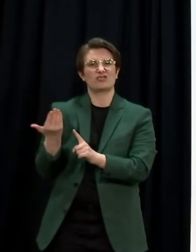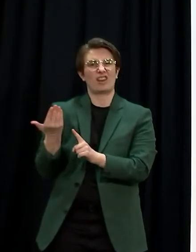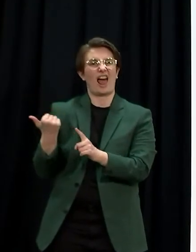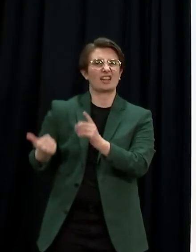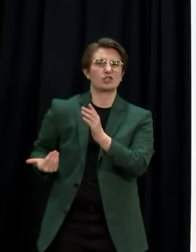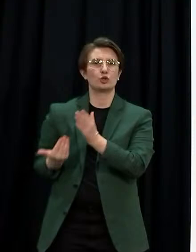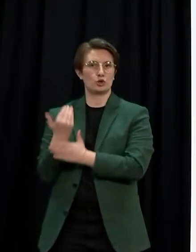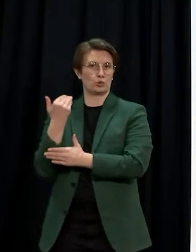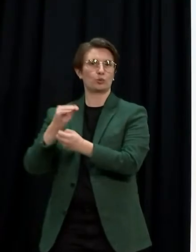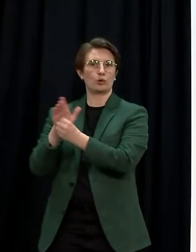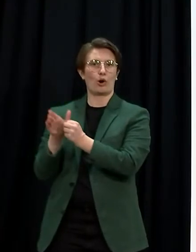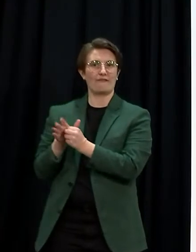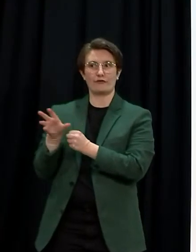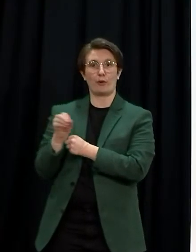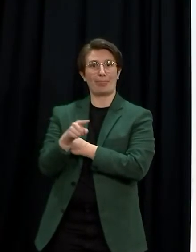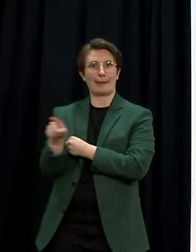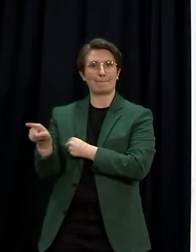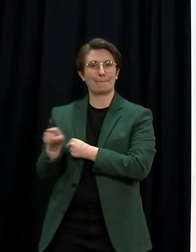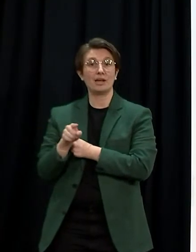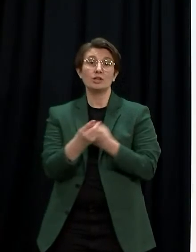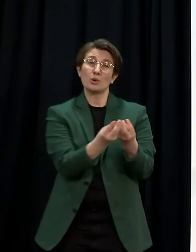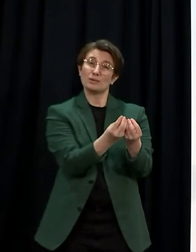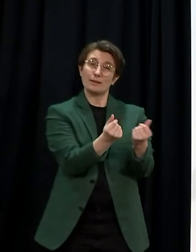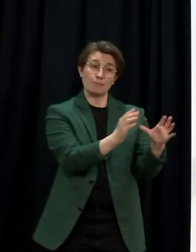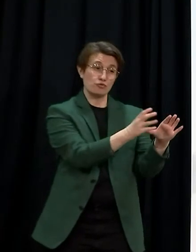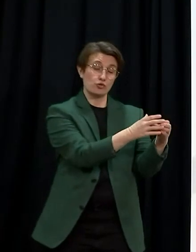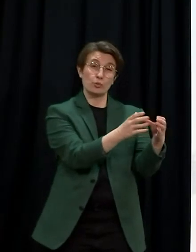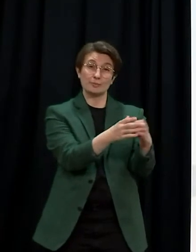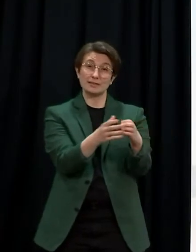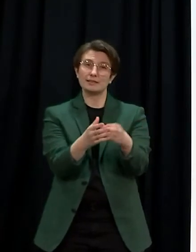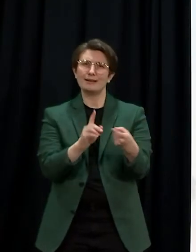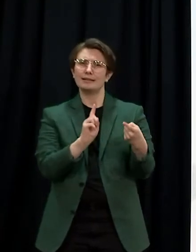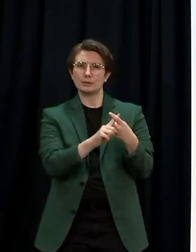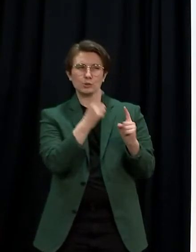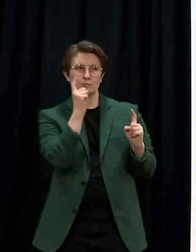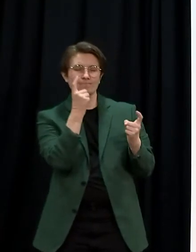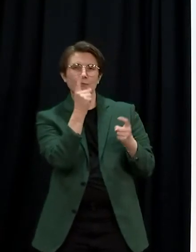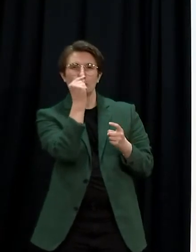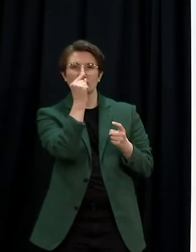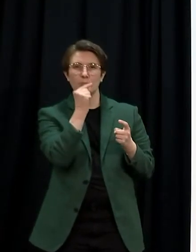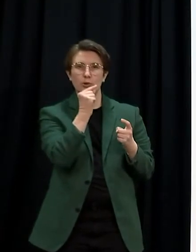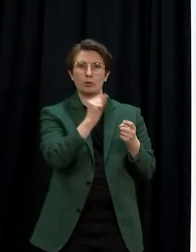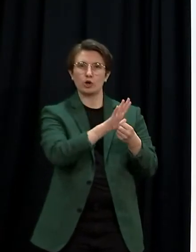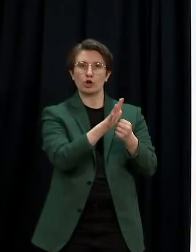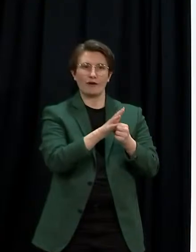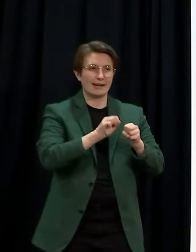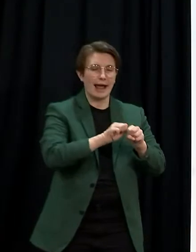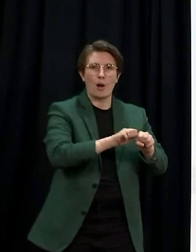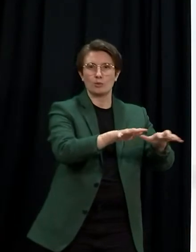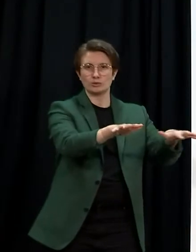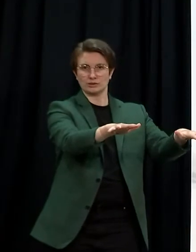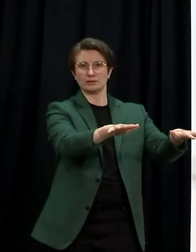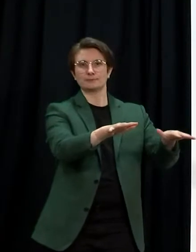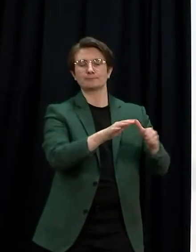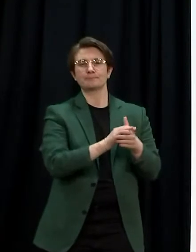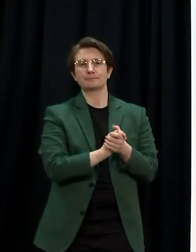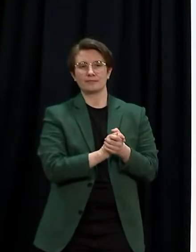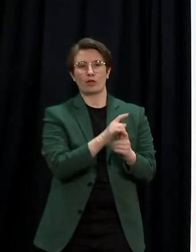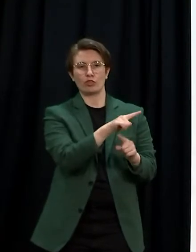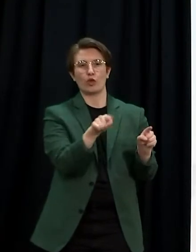is concern about possible spread beyond households, and of course, these are the focus for intensive follow-up.